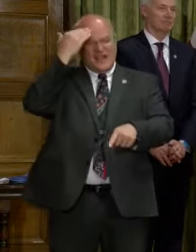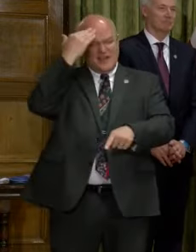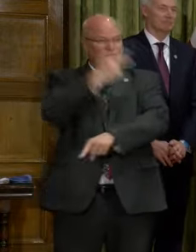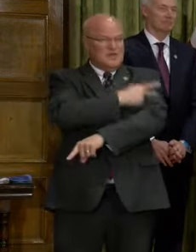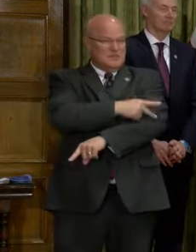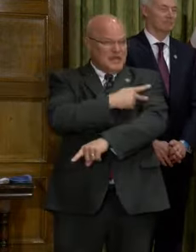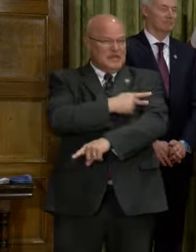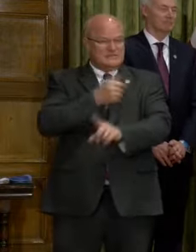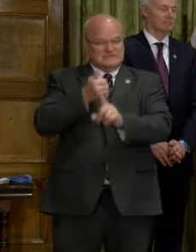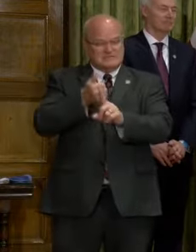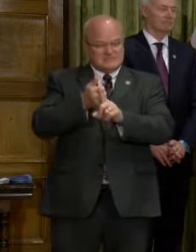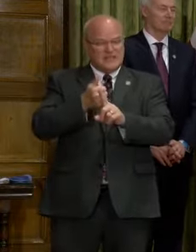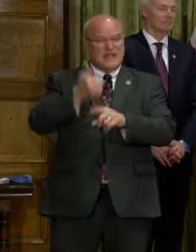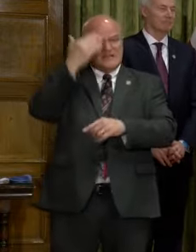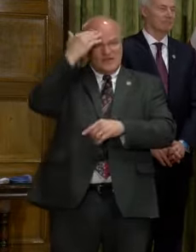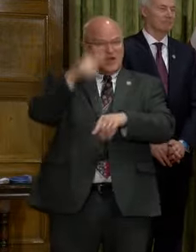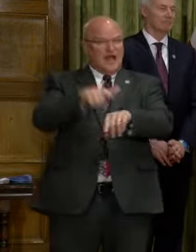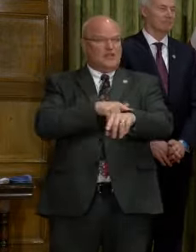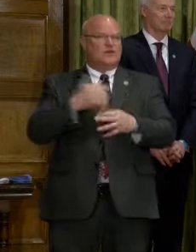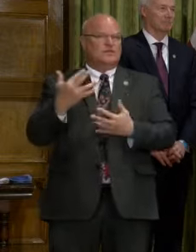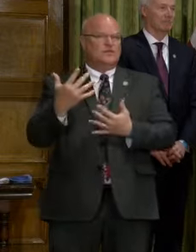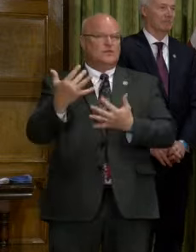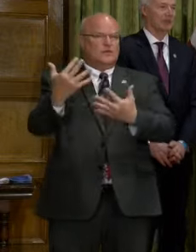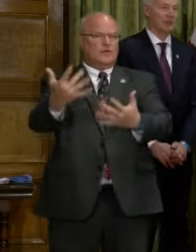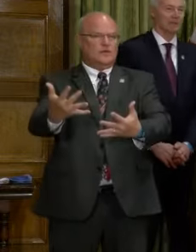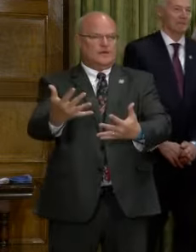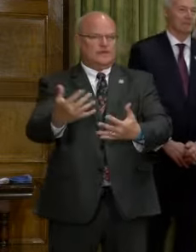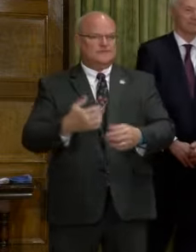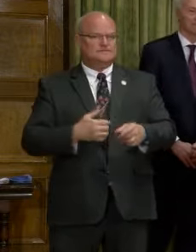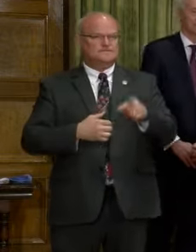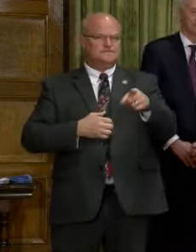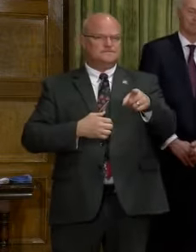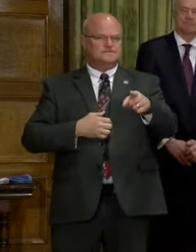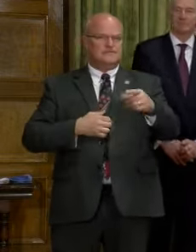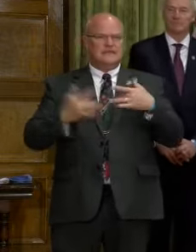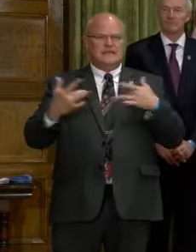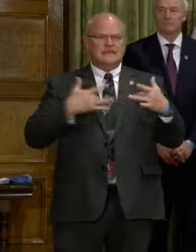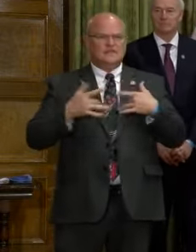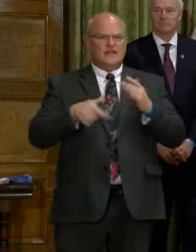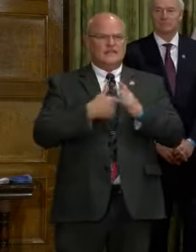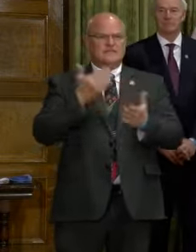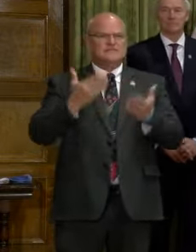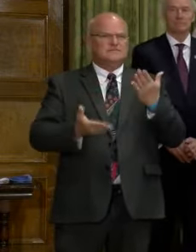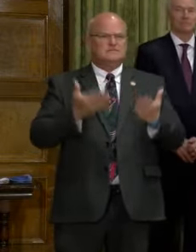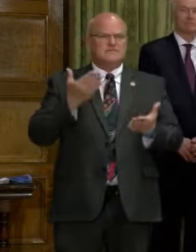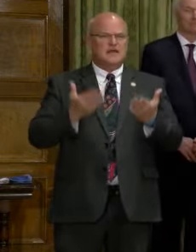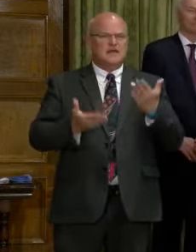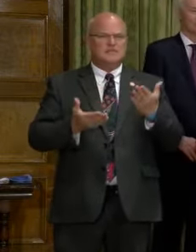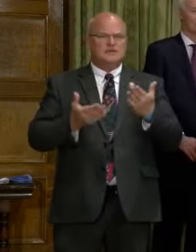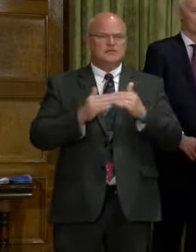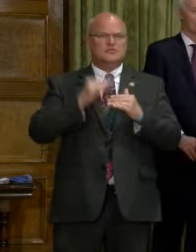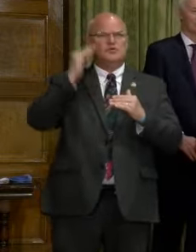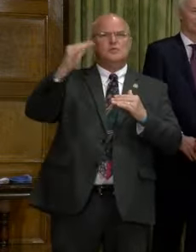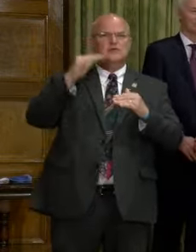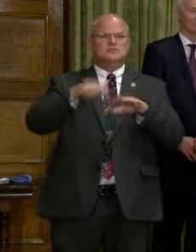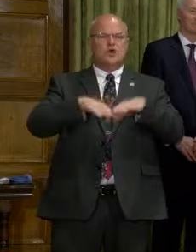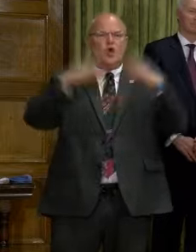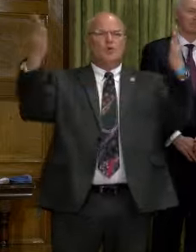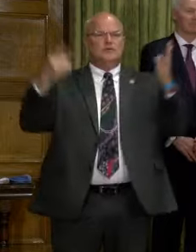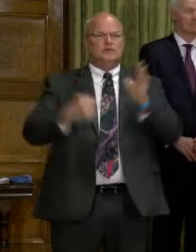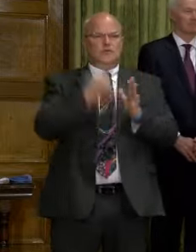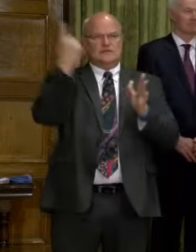know how long they can wait. Is there any concern that this might be too much to open at